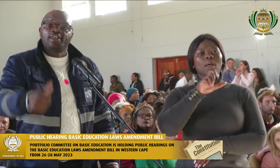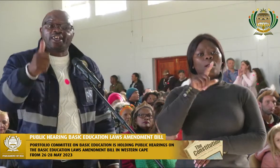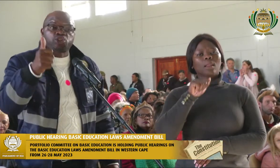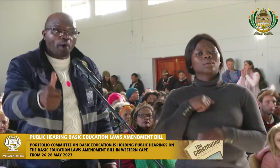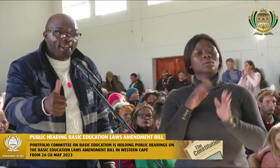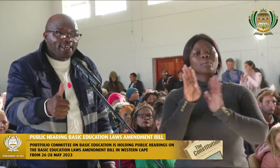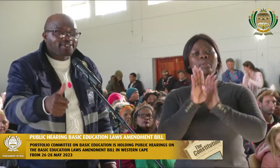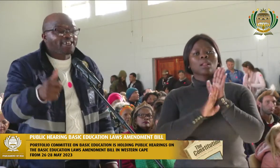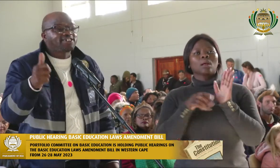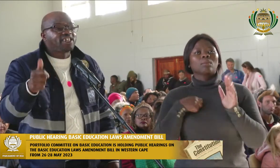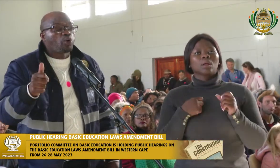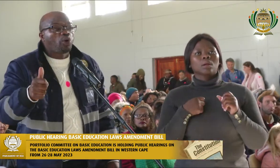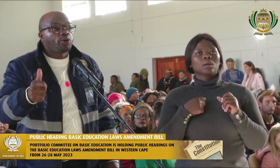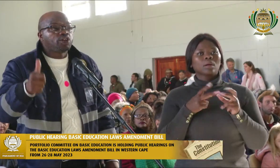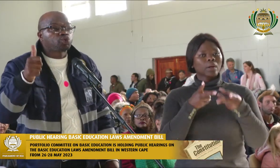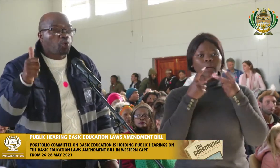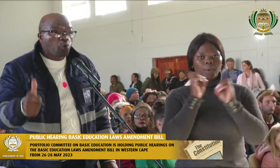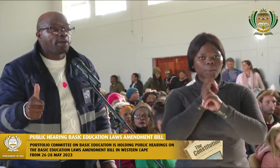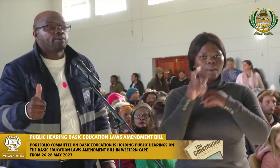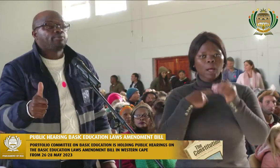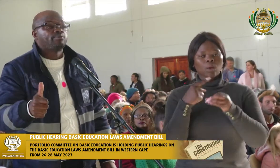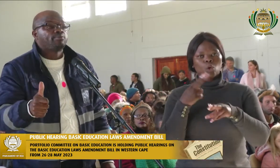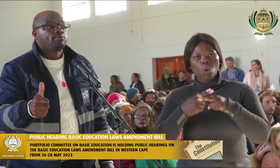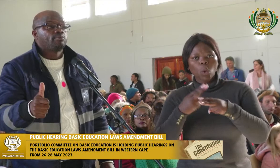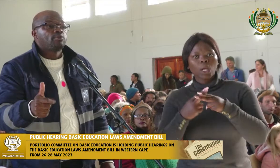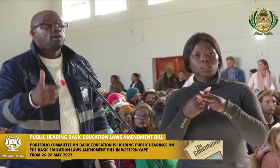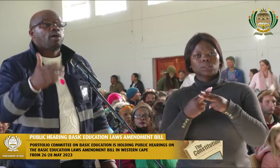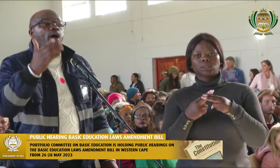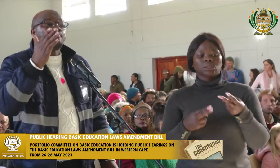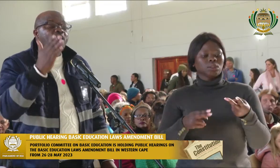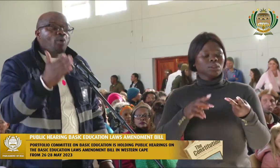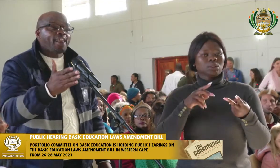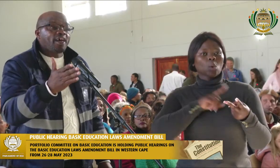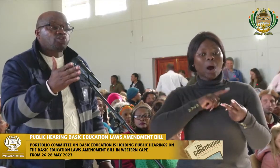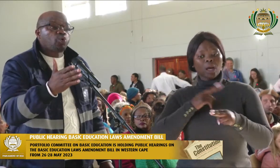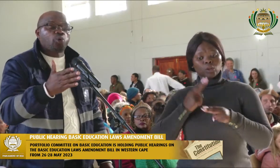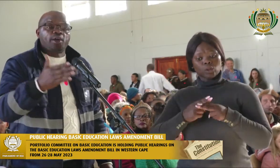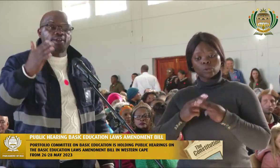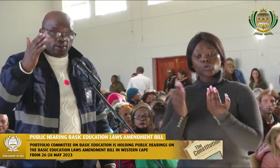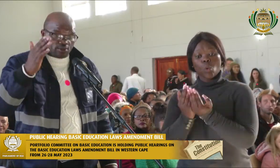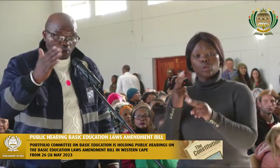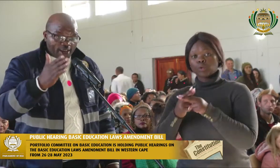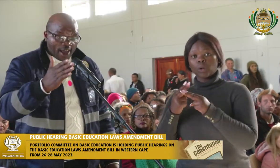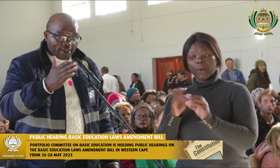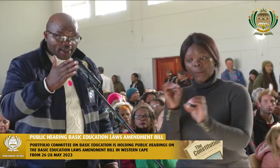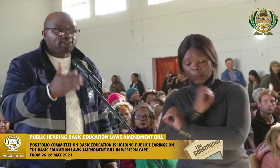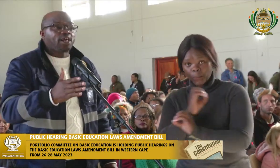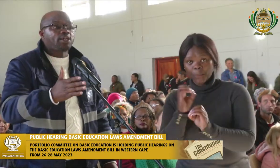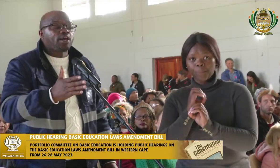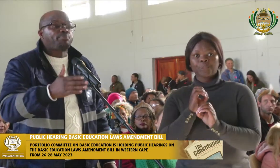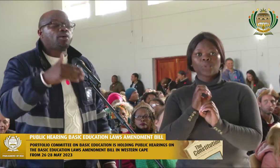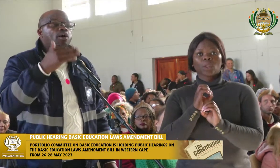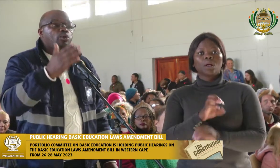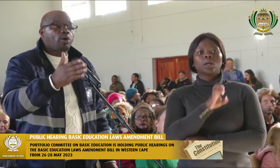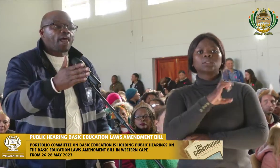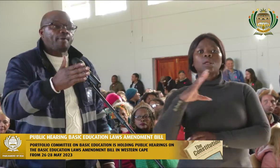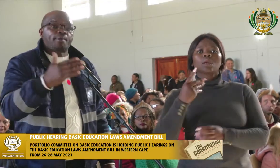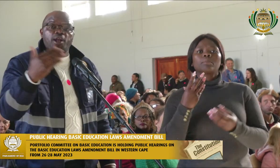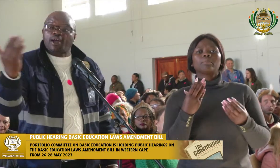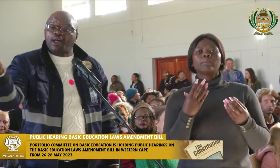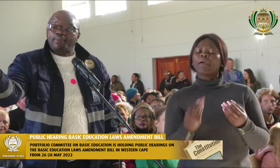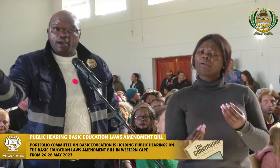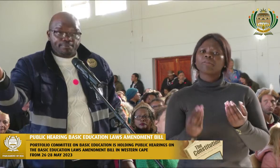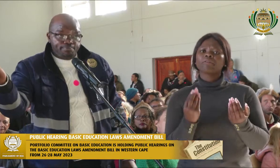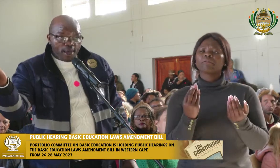ithetha ngezithoyilethi ezingekhoyo esikolweni. Abantwana esikolweni kukhona e-Eastern Cape. Kukhona